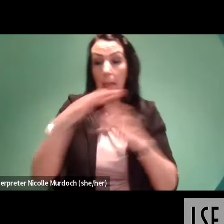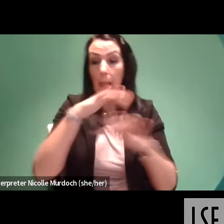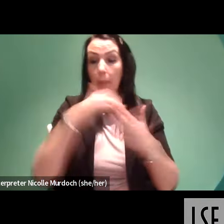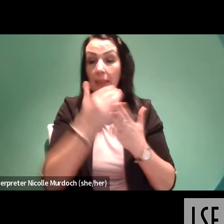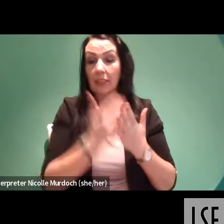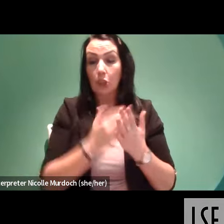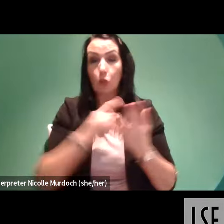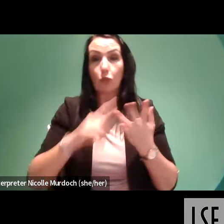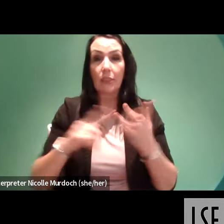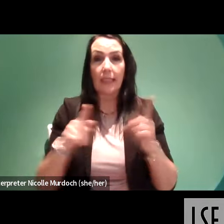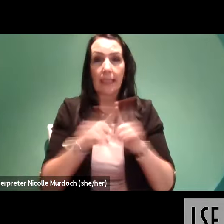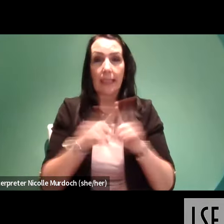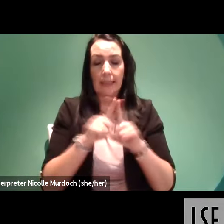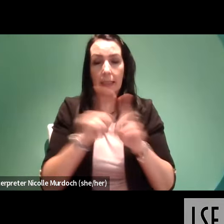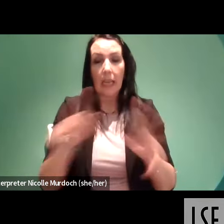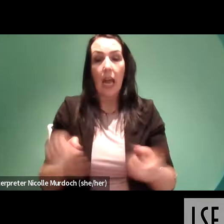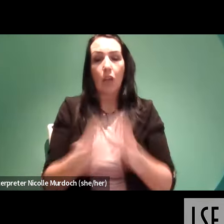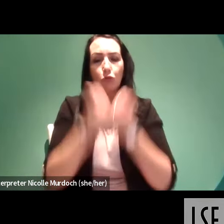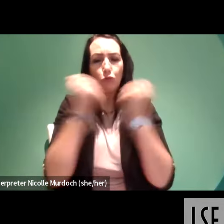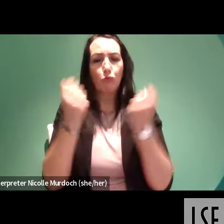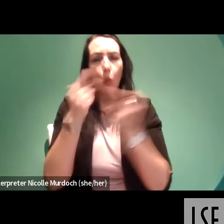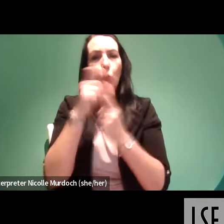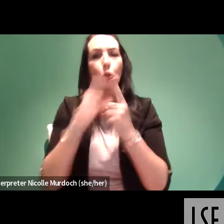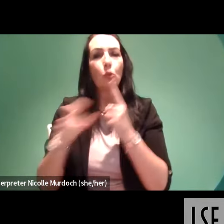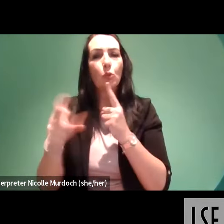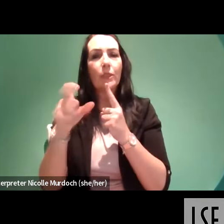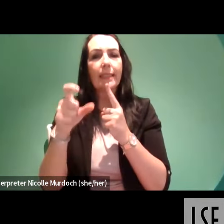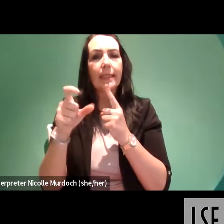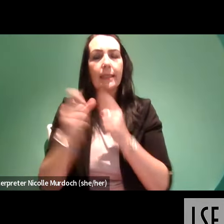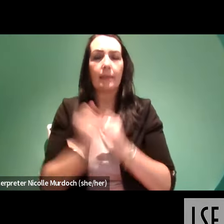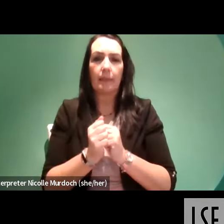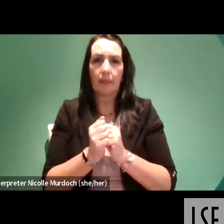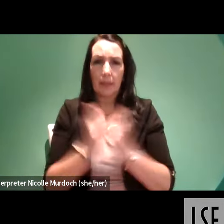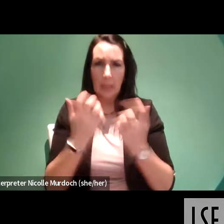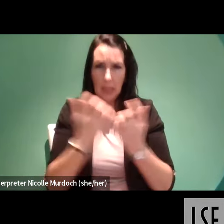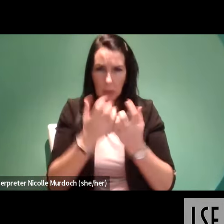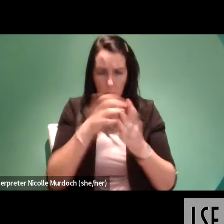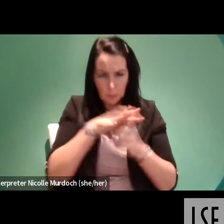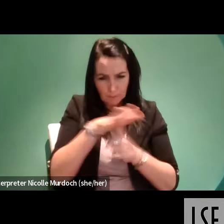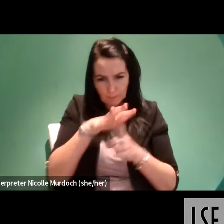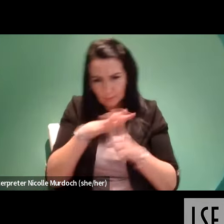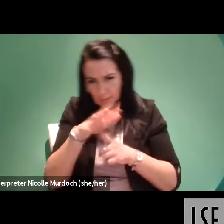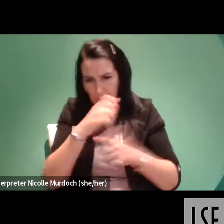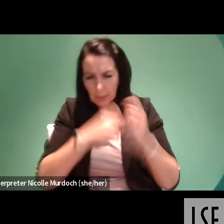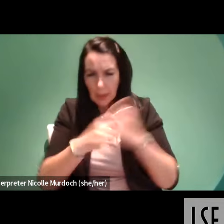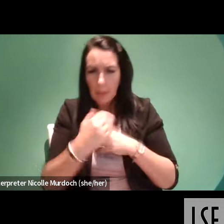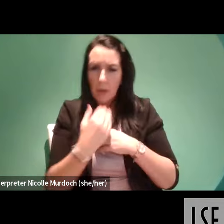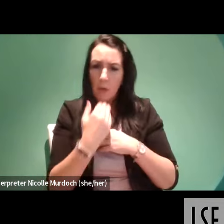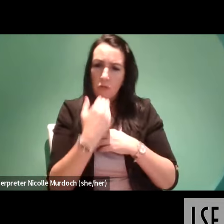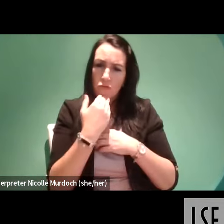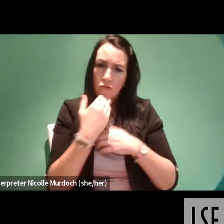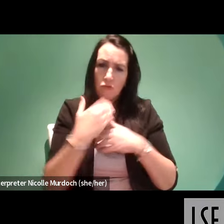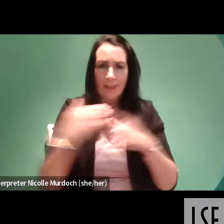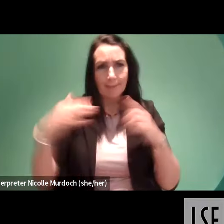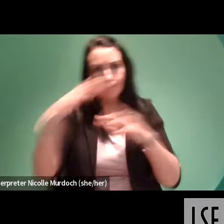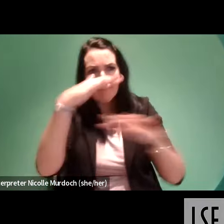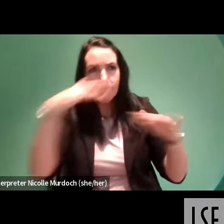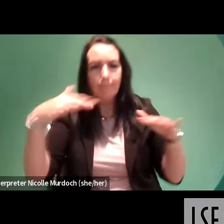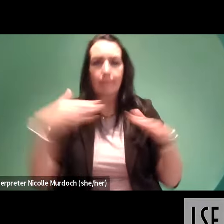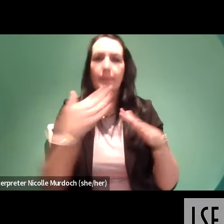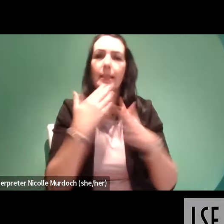and strong communities. They're going to look at how to shape a greener economy and close